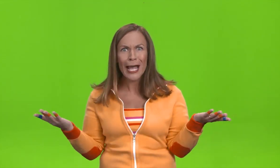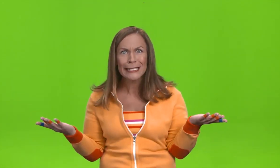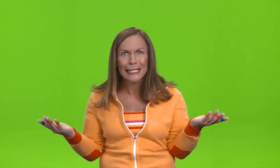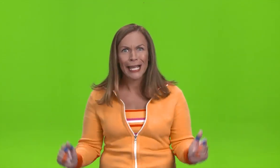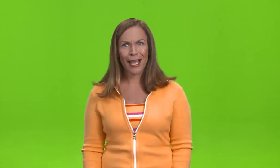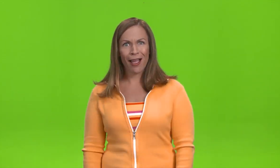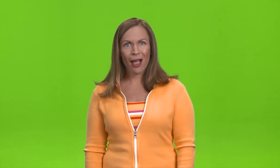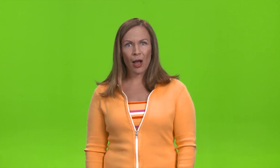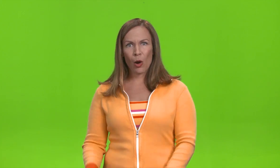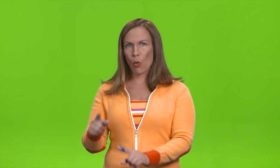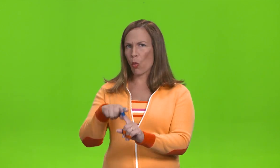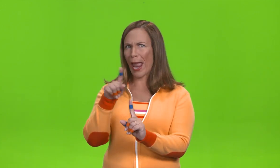What? When?